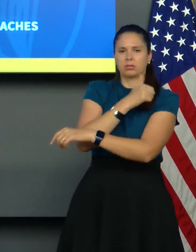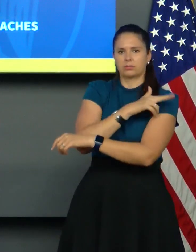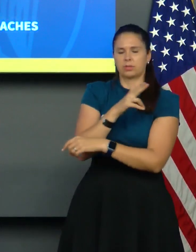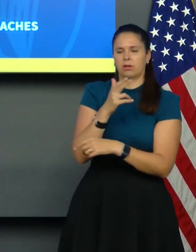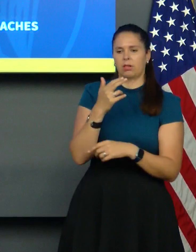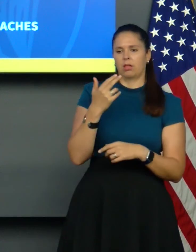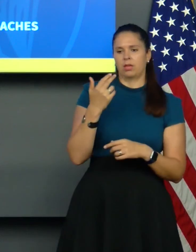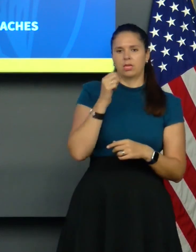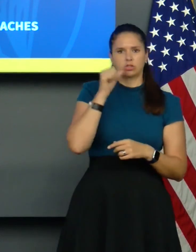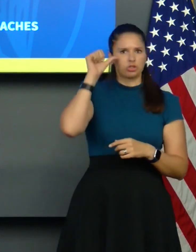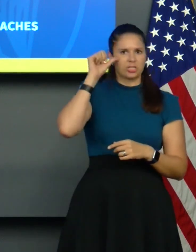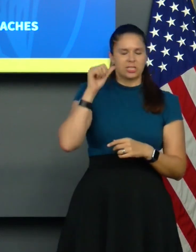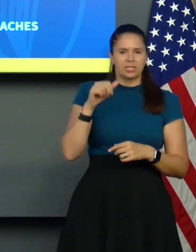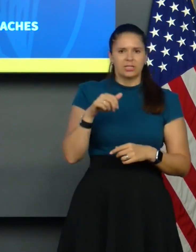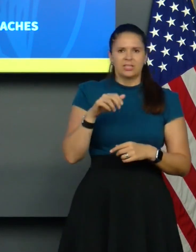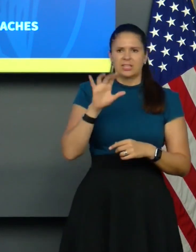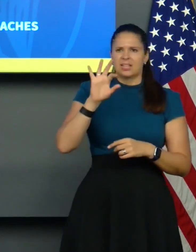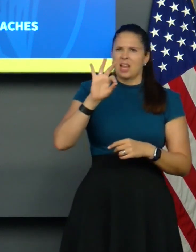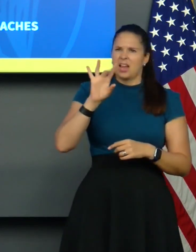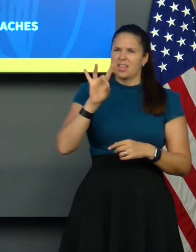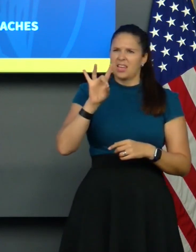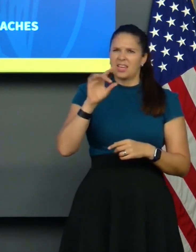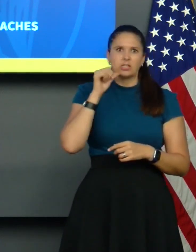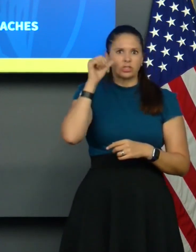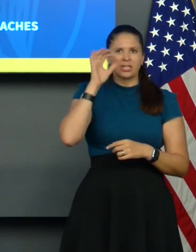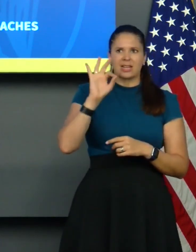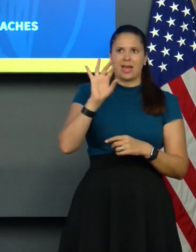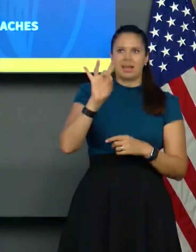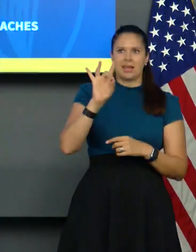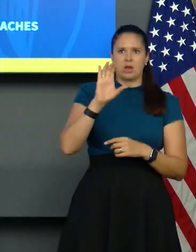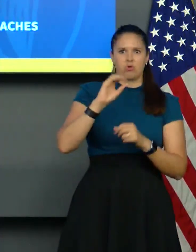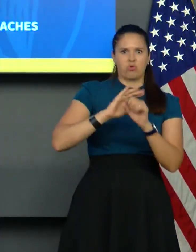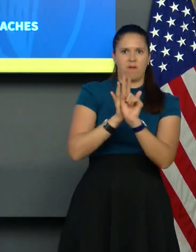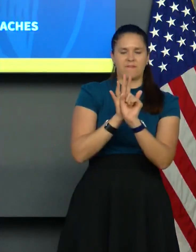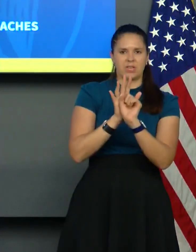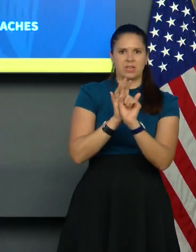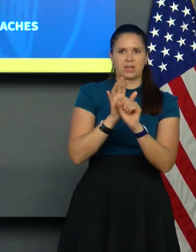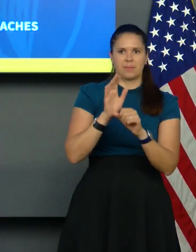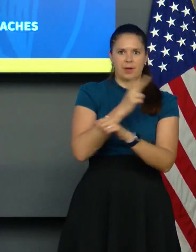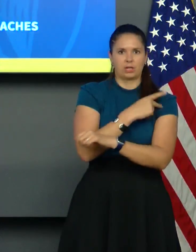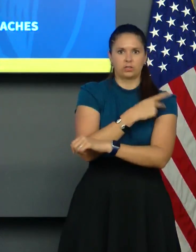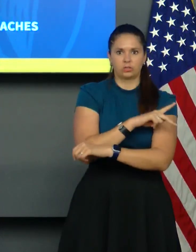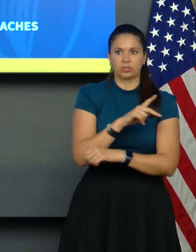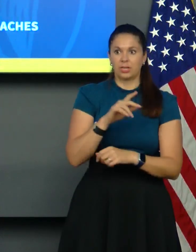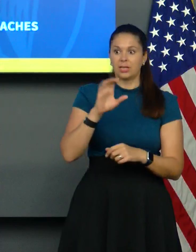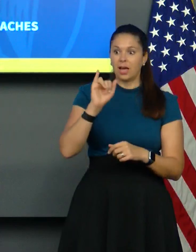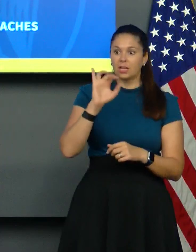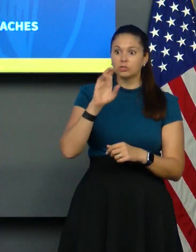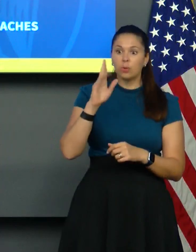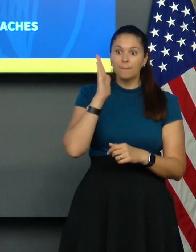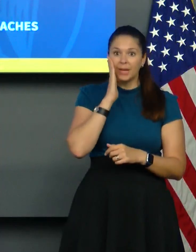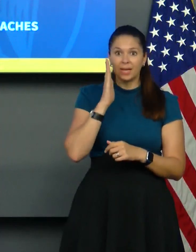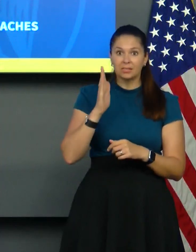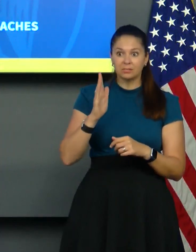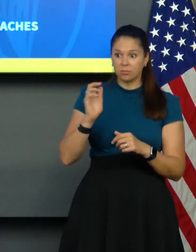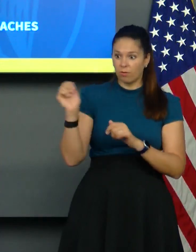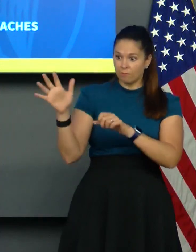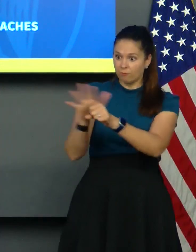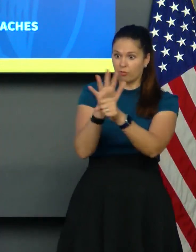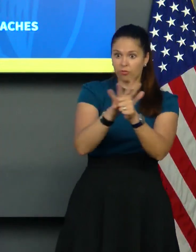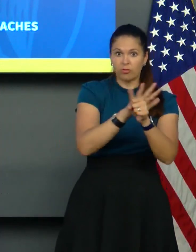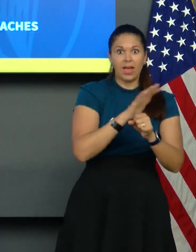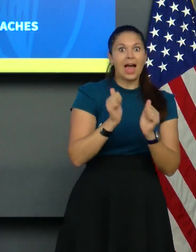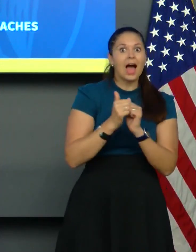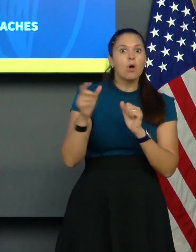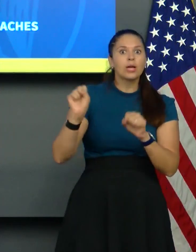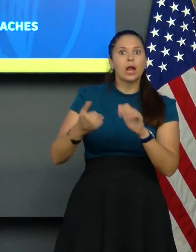There are about 98, or were yesterday, 98 COVID patients, not a single empty ICU bed. But the only reason it was able to operate